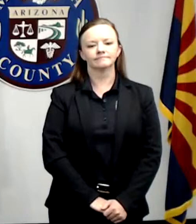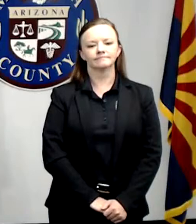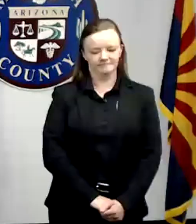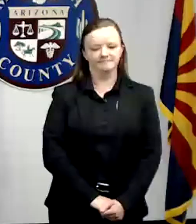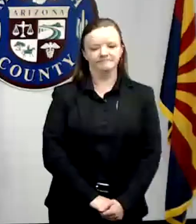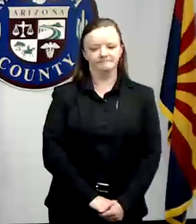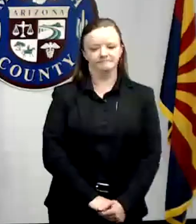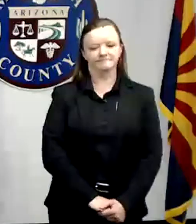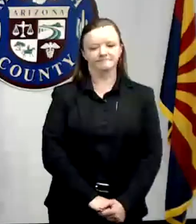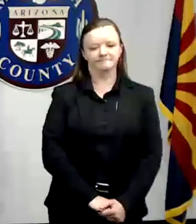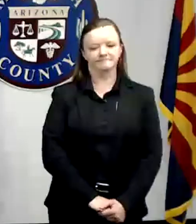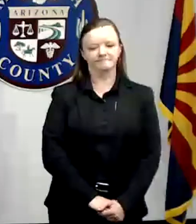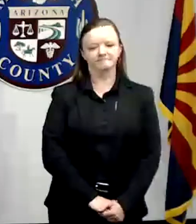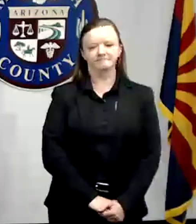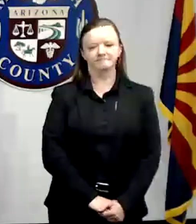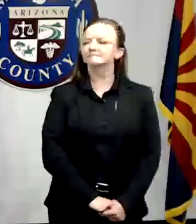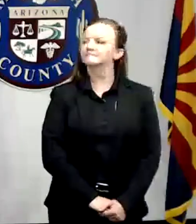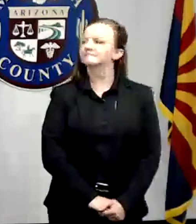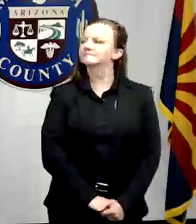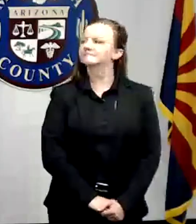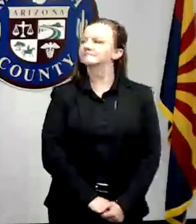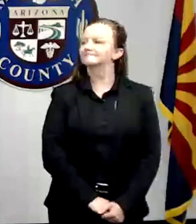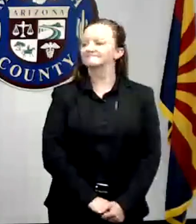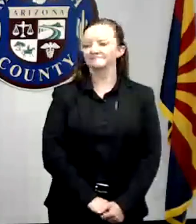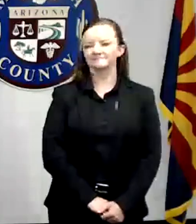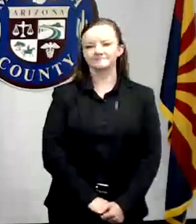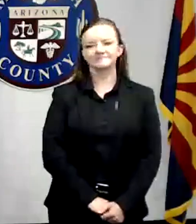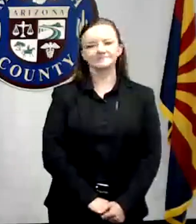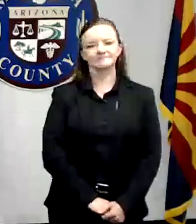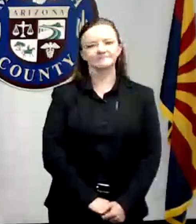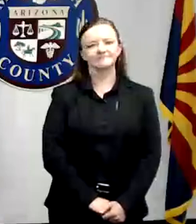cambios de empezar a la normalidad.